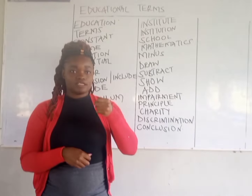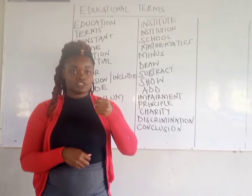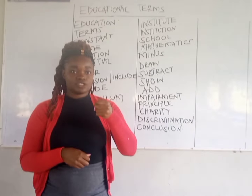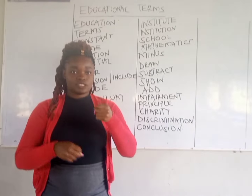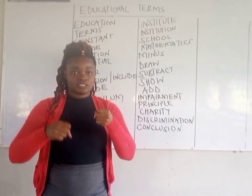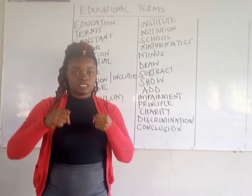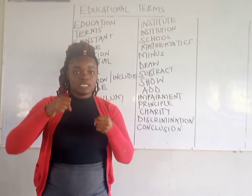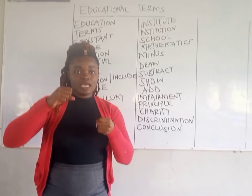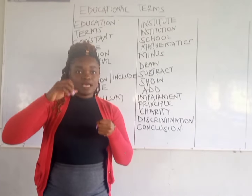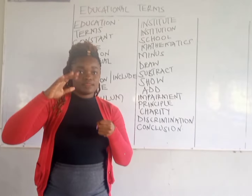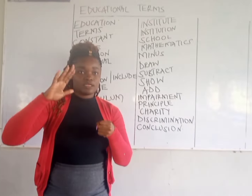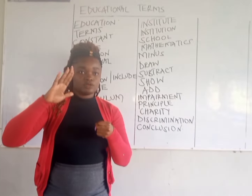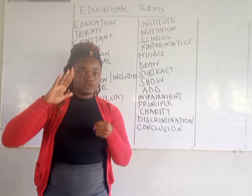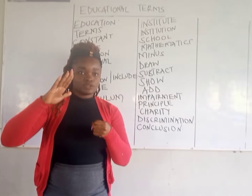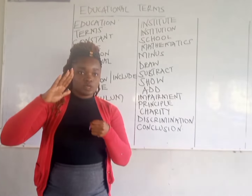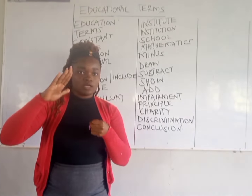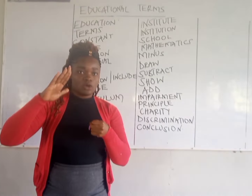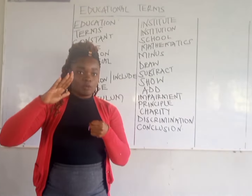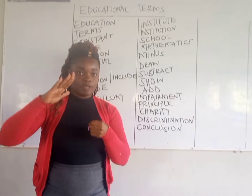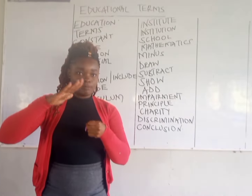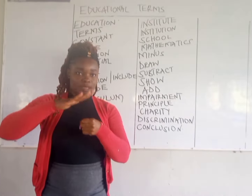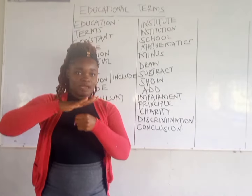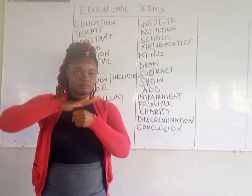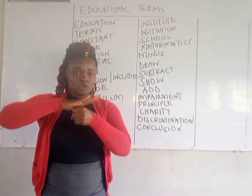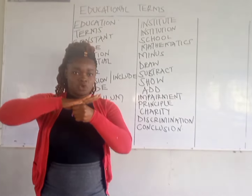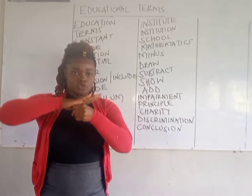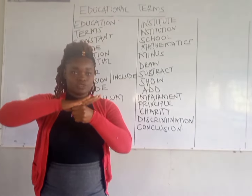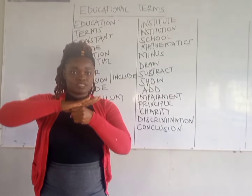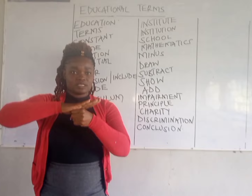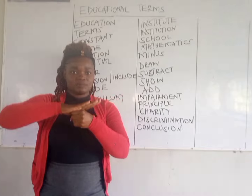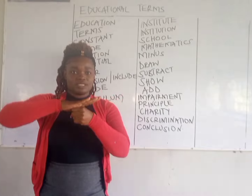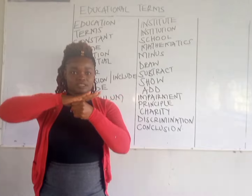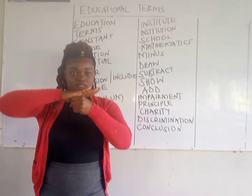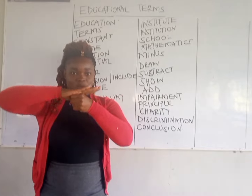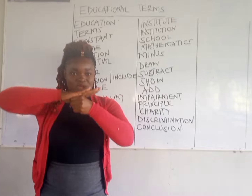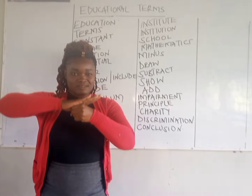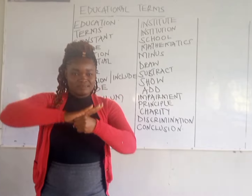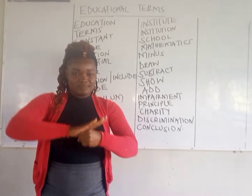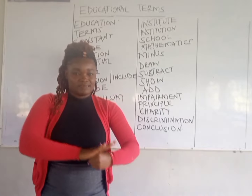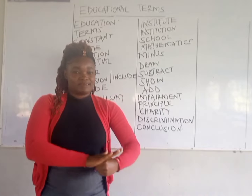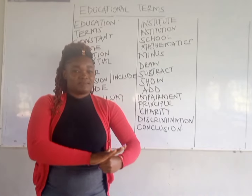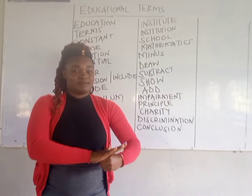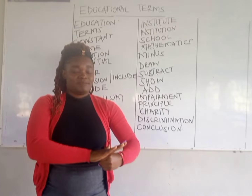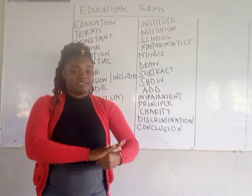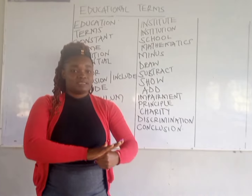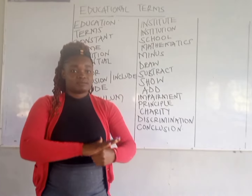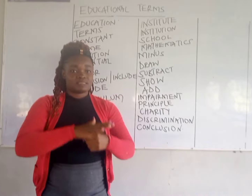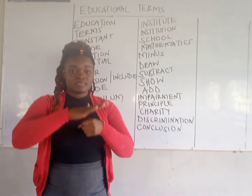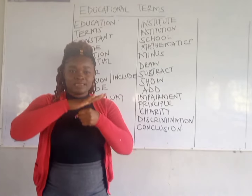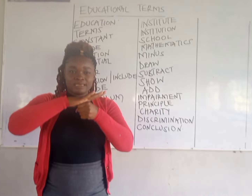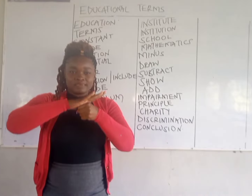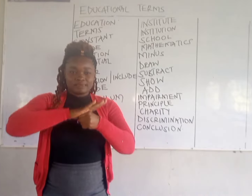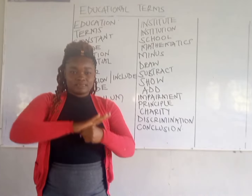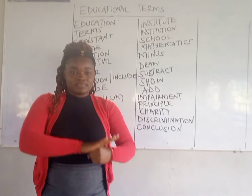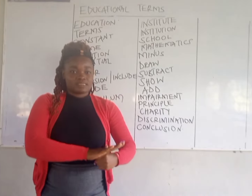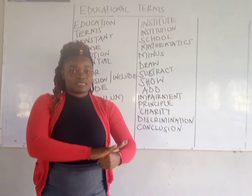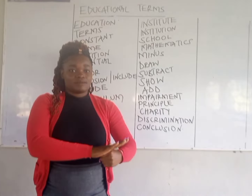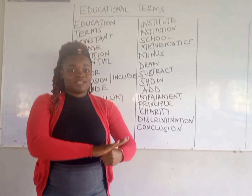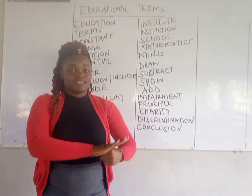clenched, and then with this one, open palm, you discriminate someone. Discriminate. Discriminate.